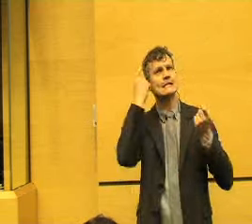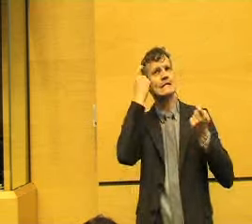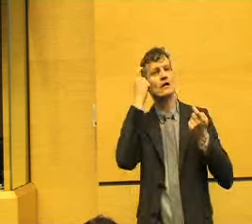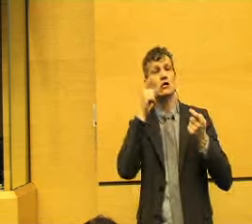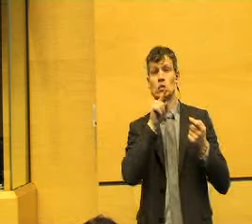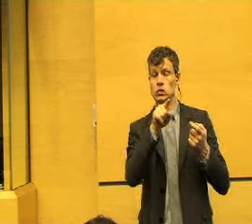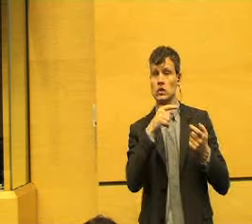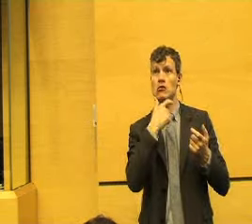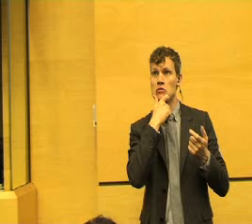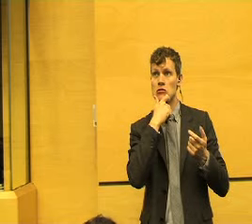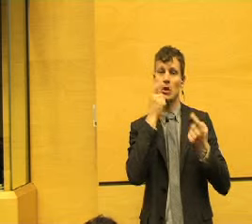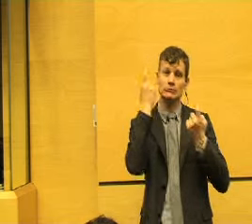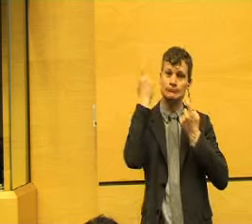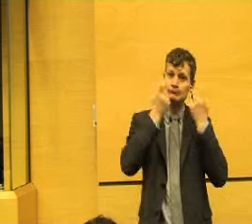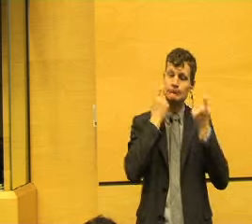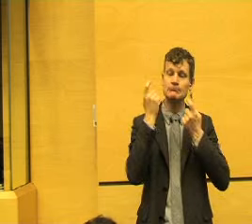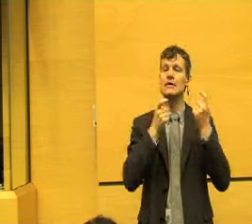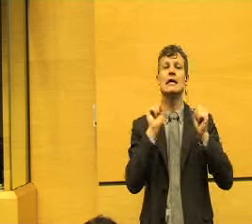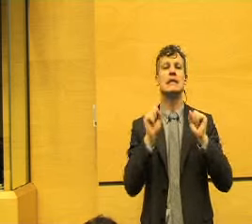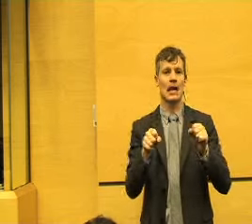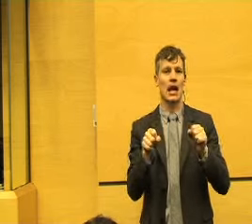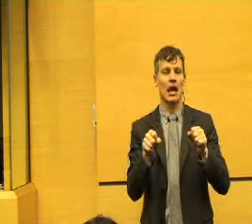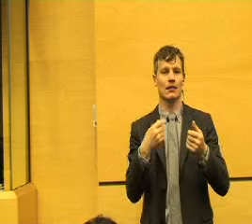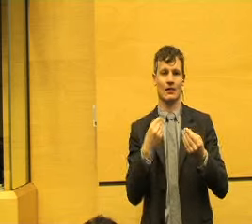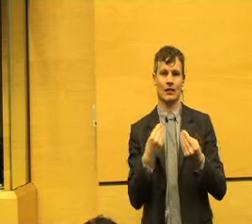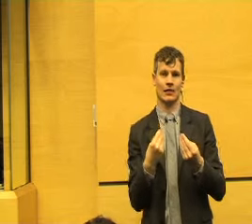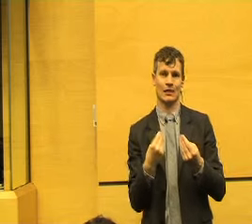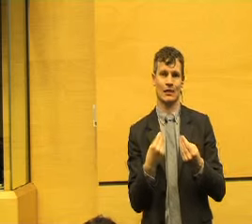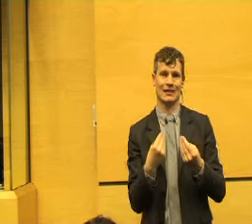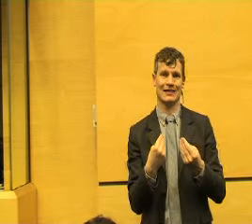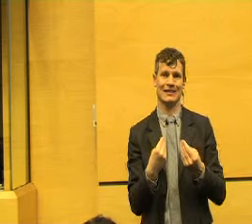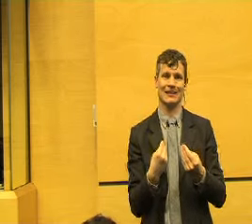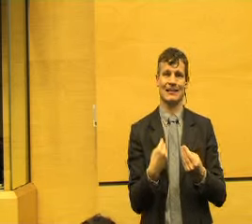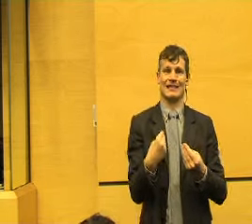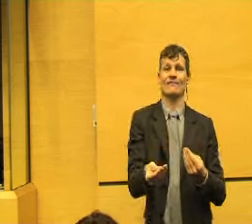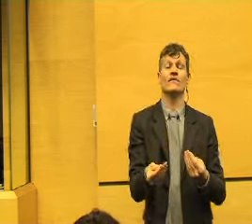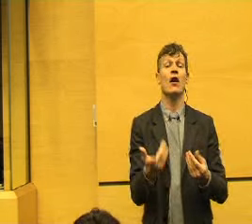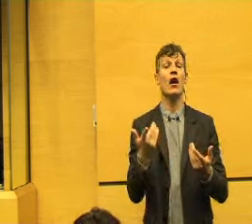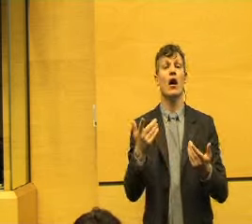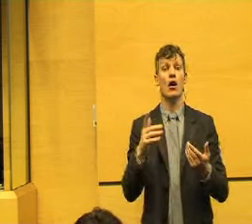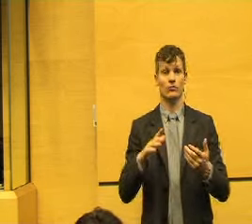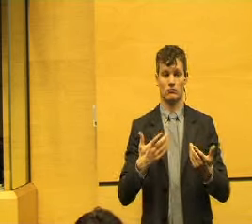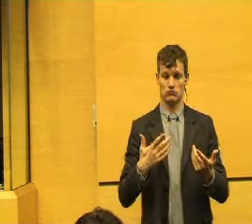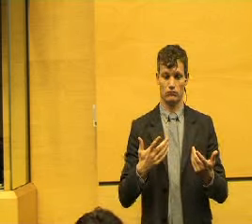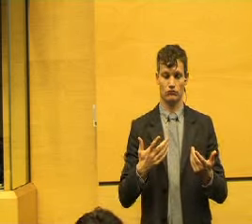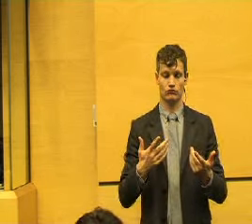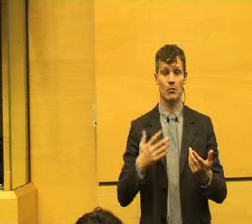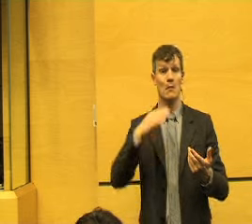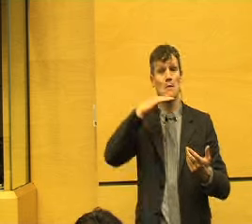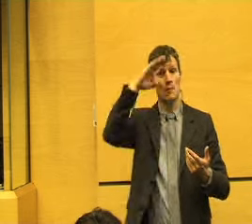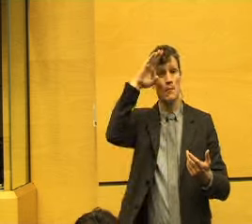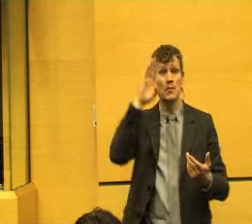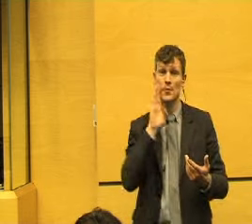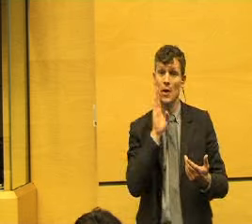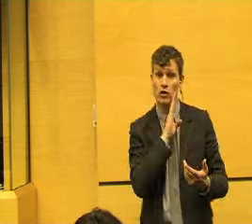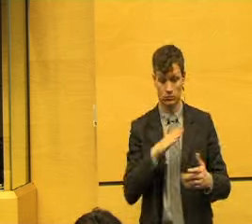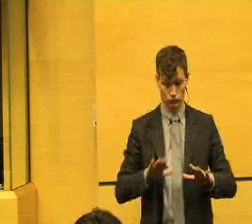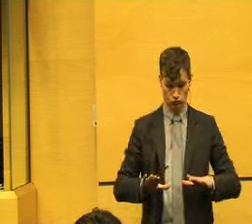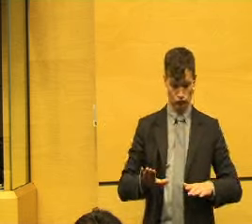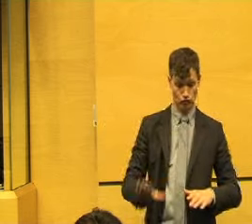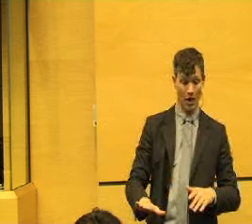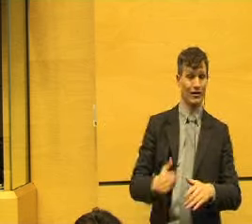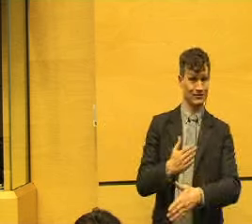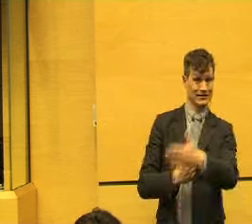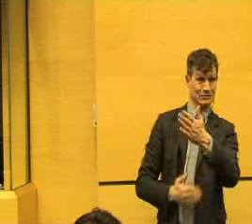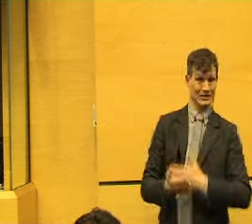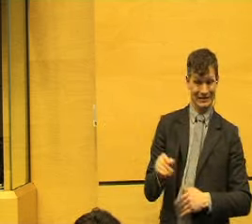provide financial support to parents of children with disability as recommended by the